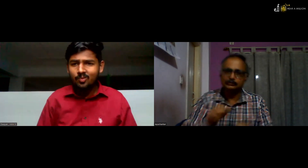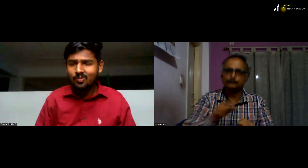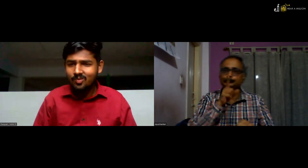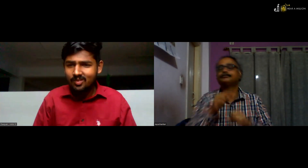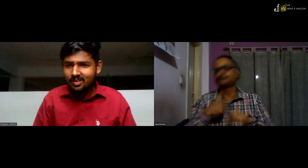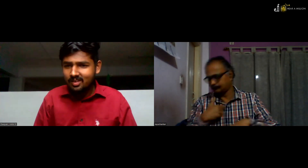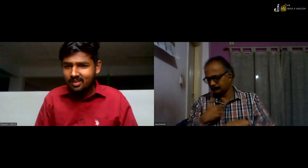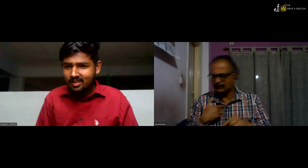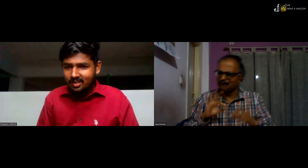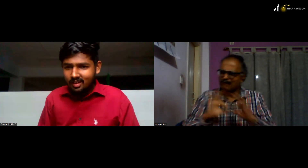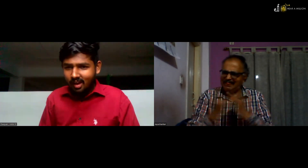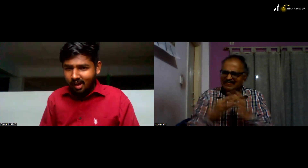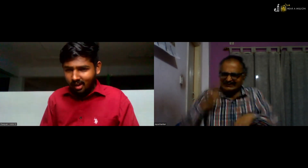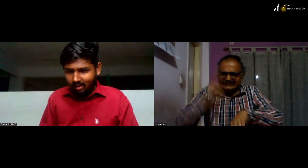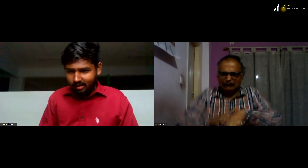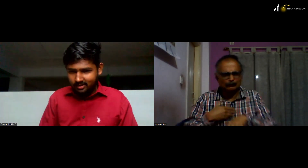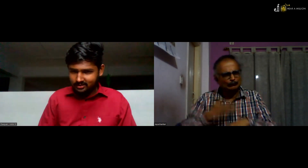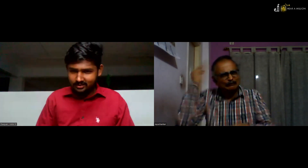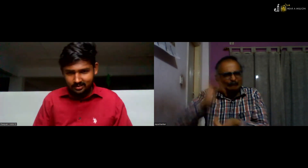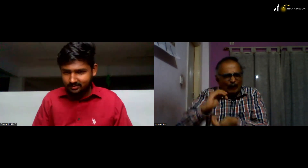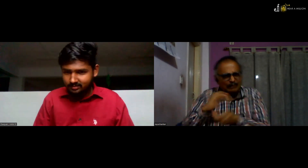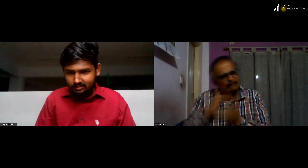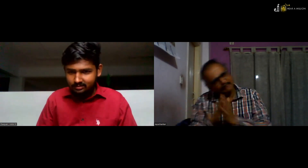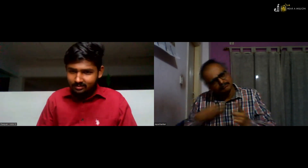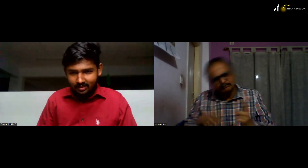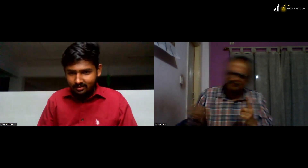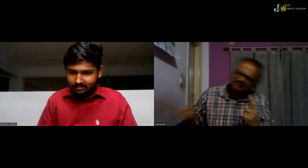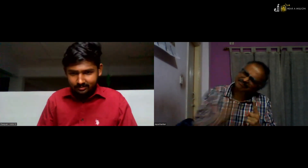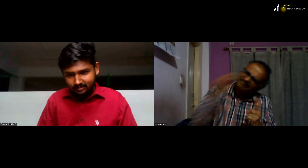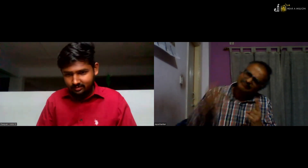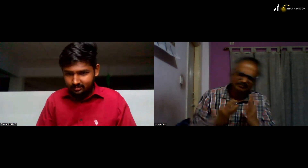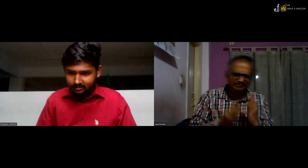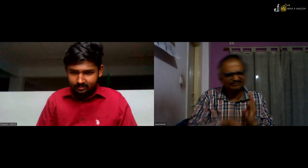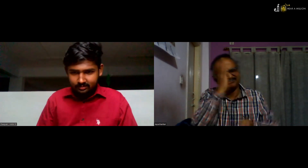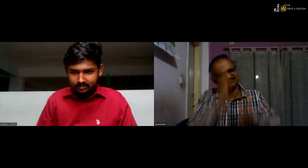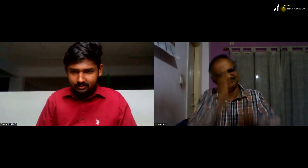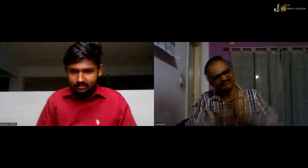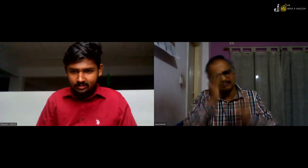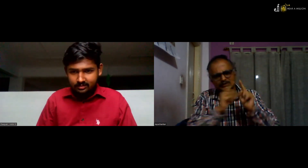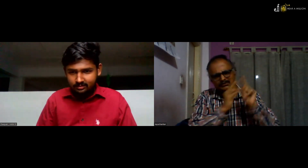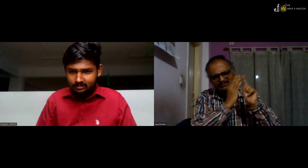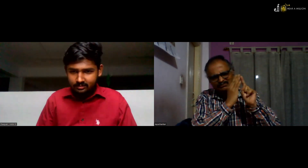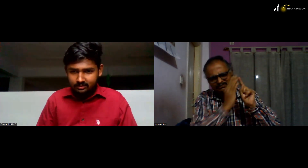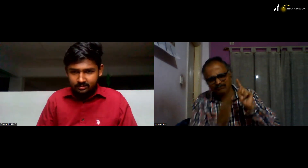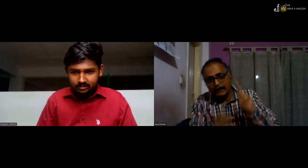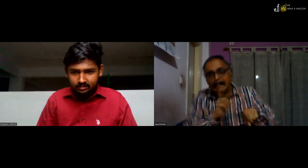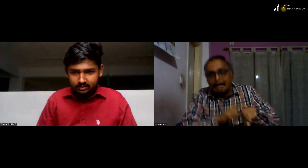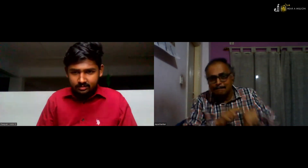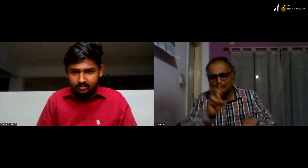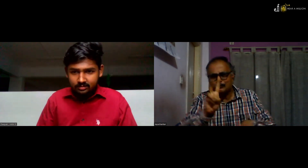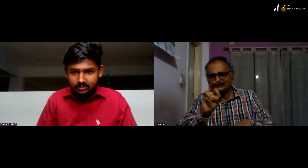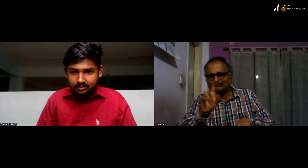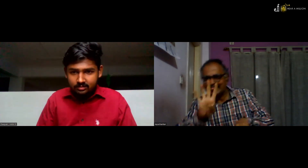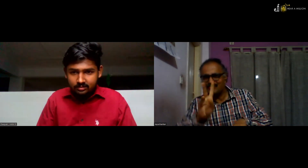you coordinate among your family members? Like, you aren't lazy kind of person. So see, with the childhood, I had the experience